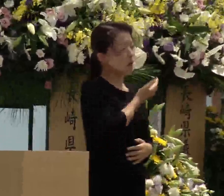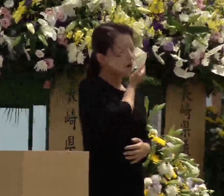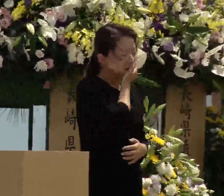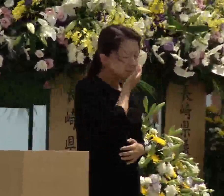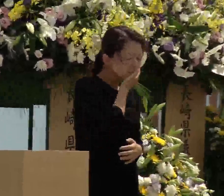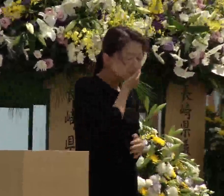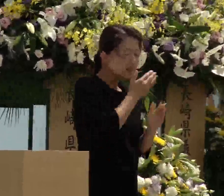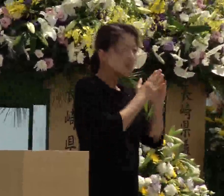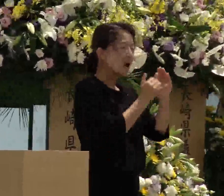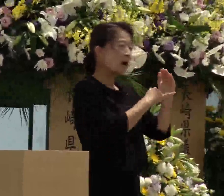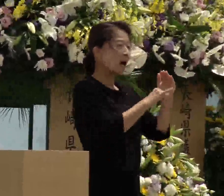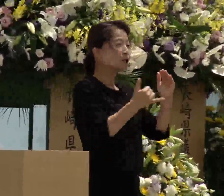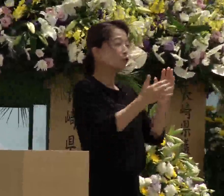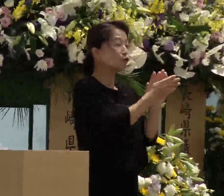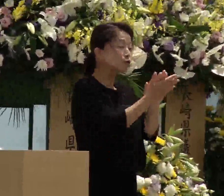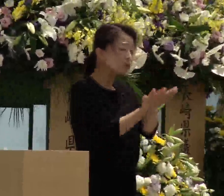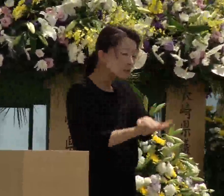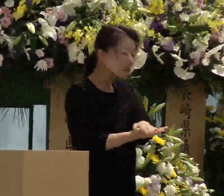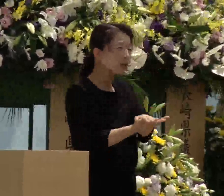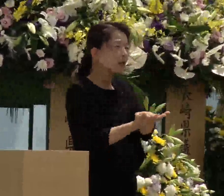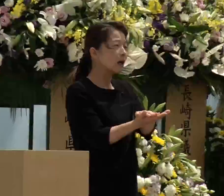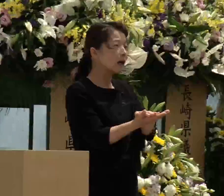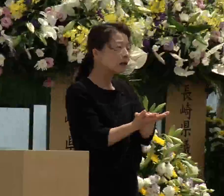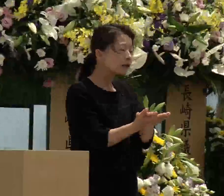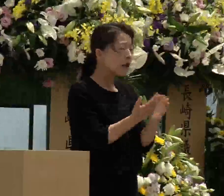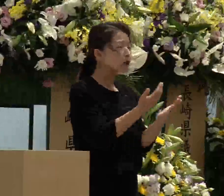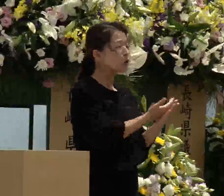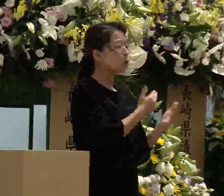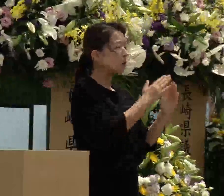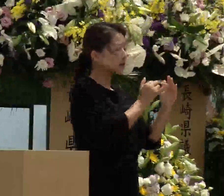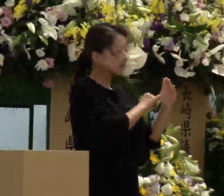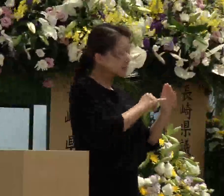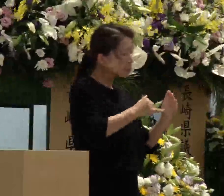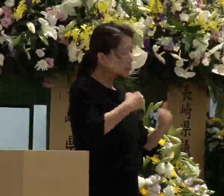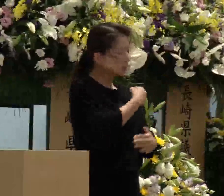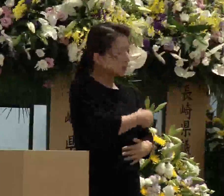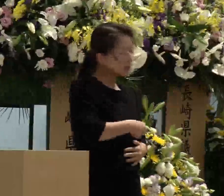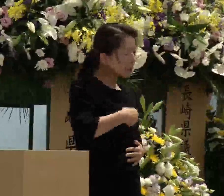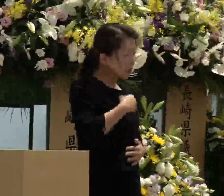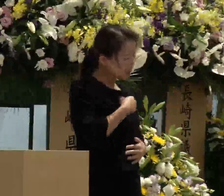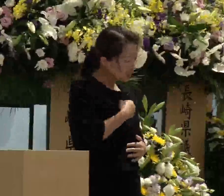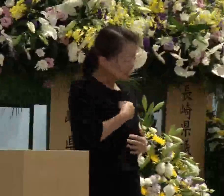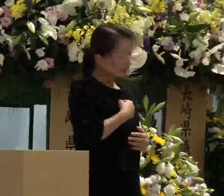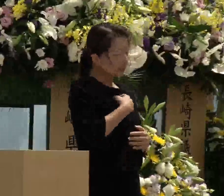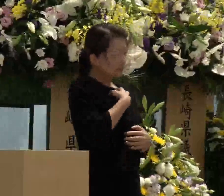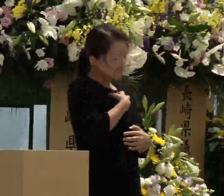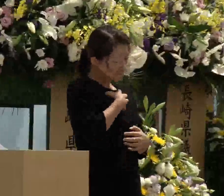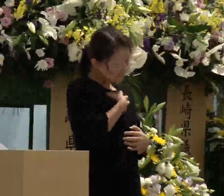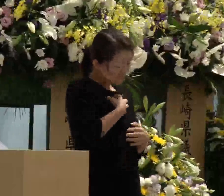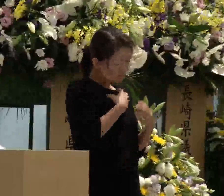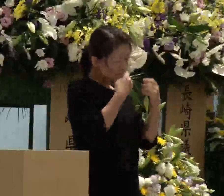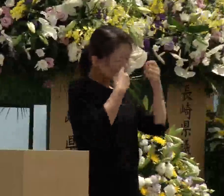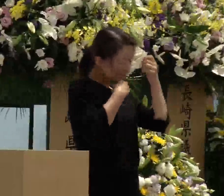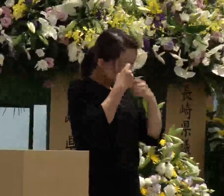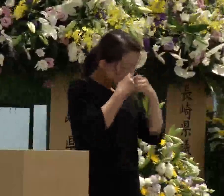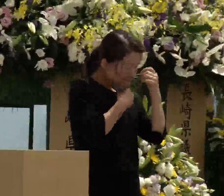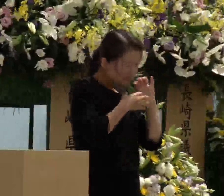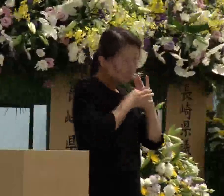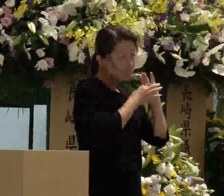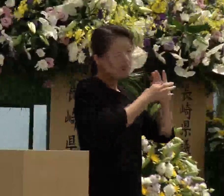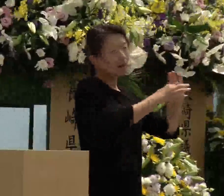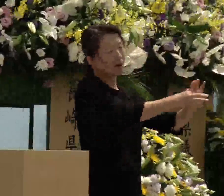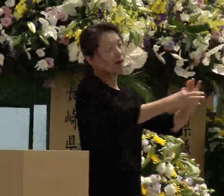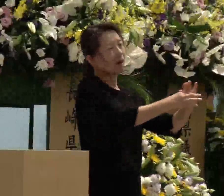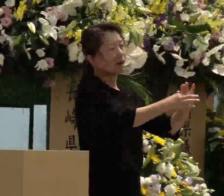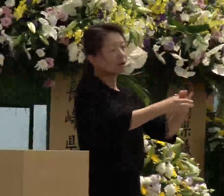However, the grief of those who lost their beloved families is still so deep and has not been eased.